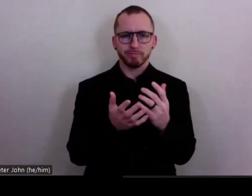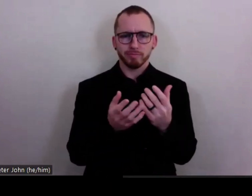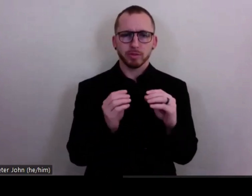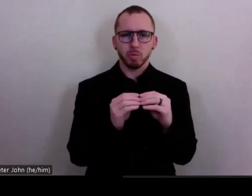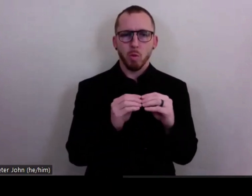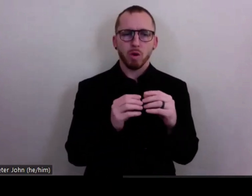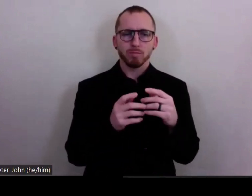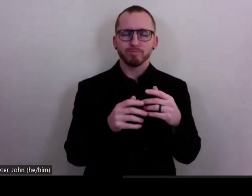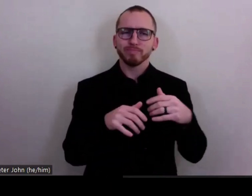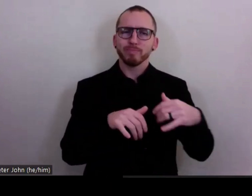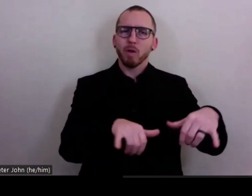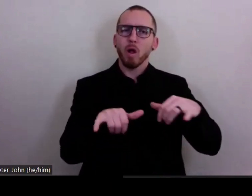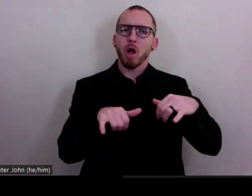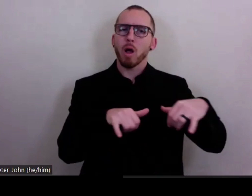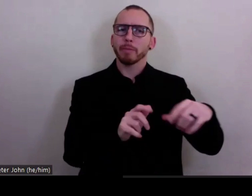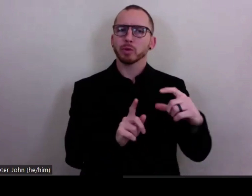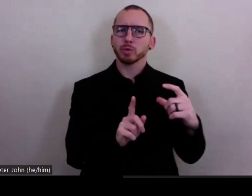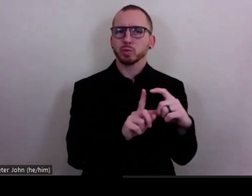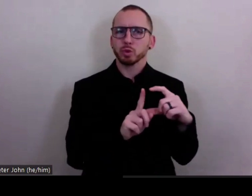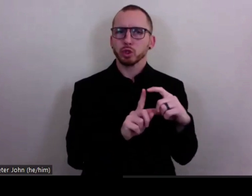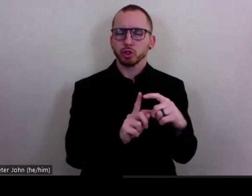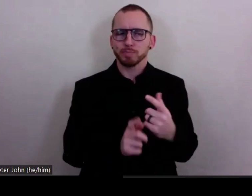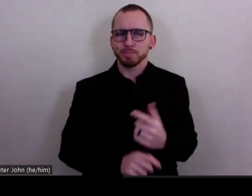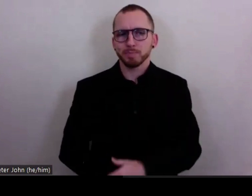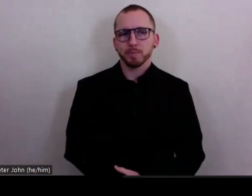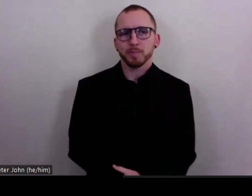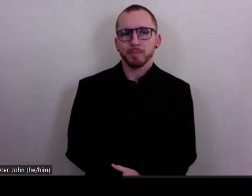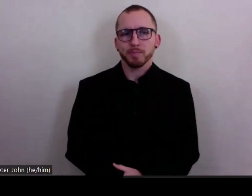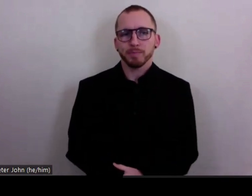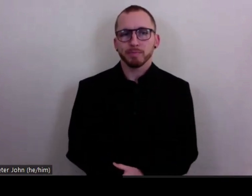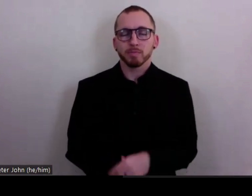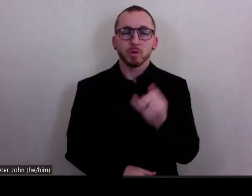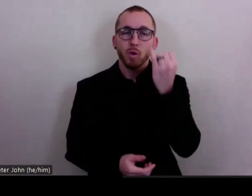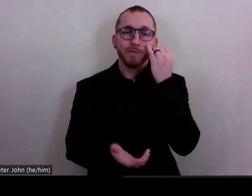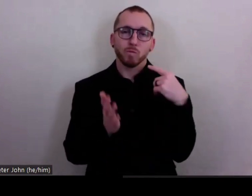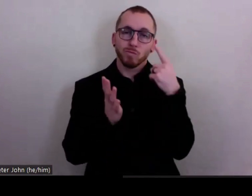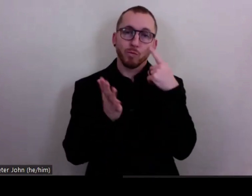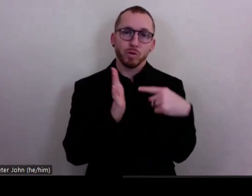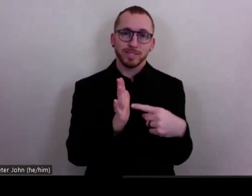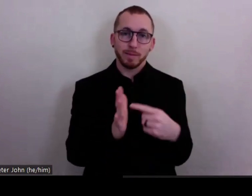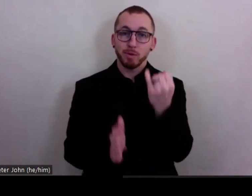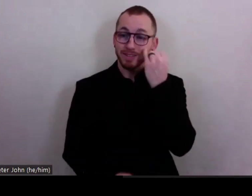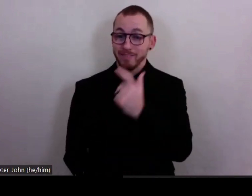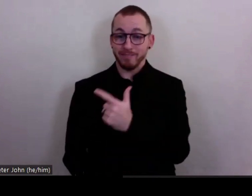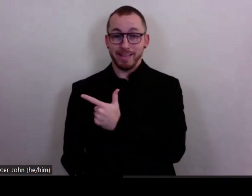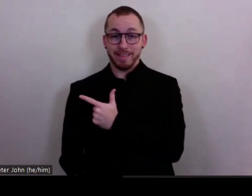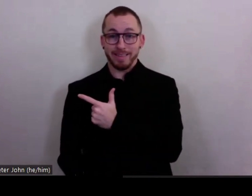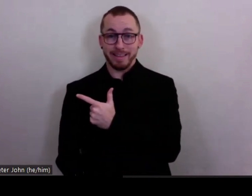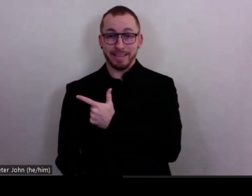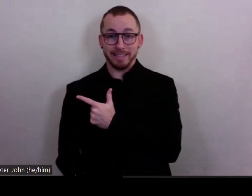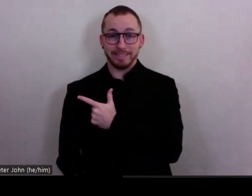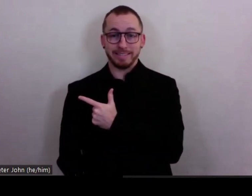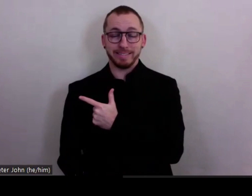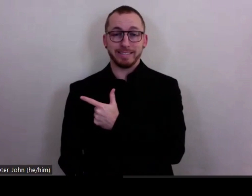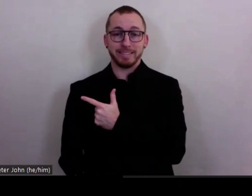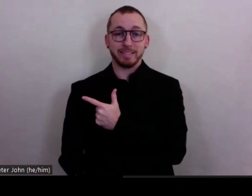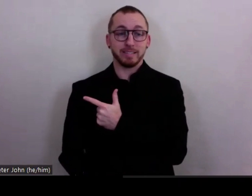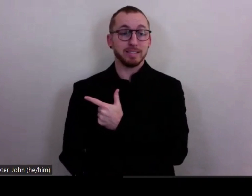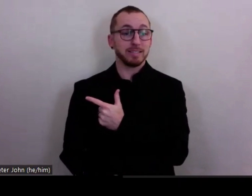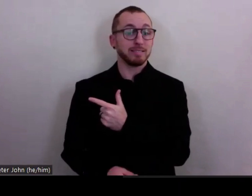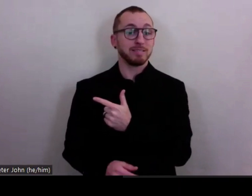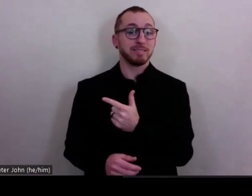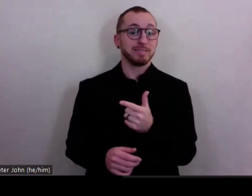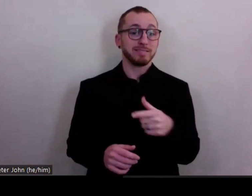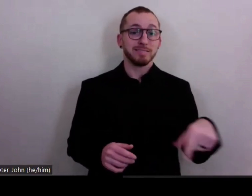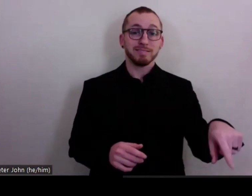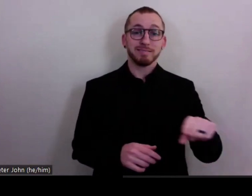teacher said, when we said, okay, so if we say the word lazy, what do you say? And they say unemployed. That's not trauma informed,